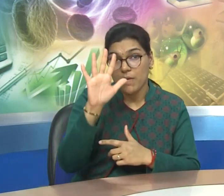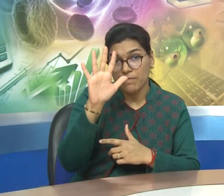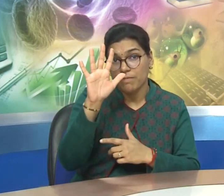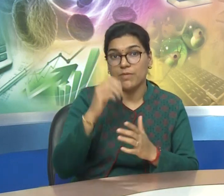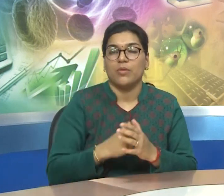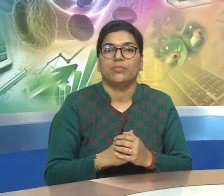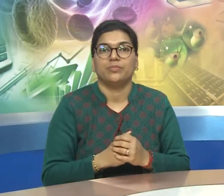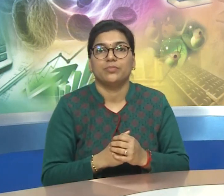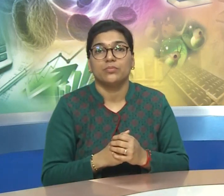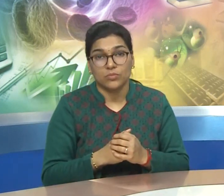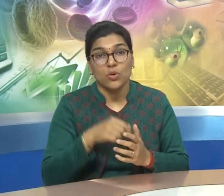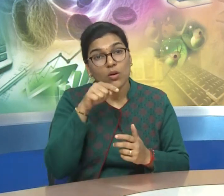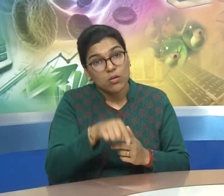Point 5.